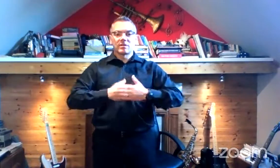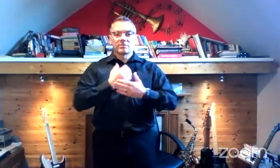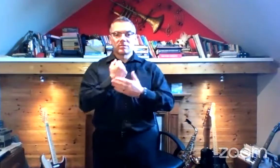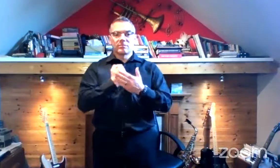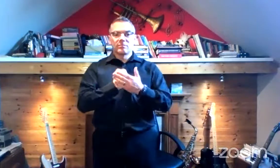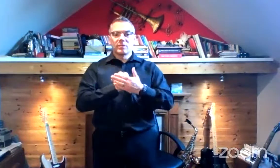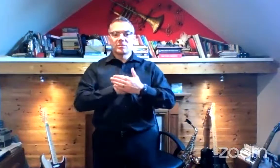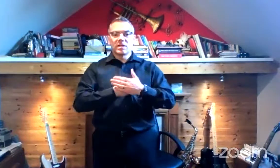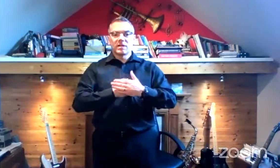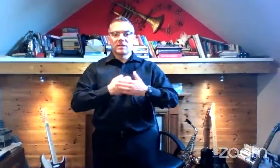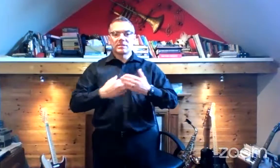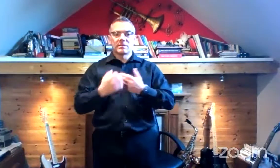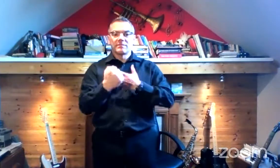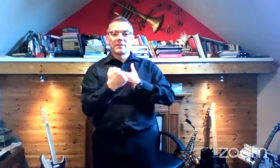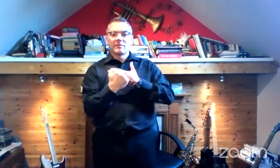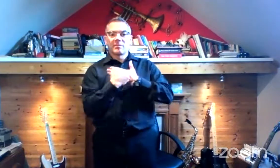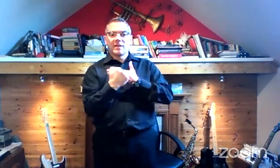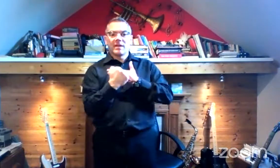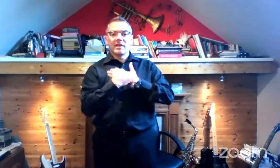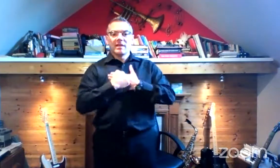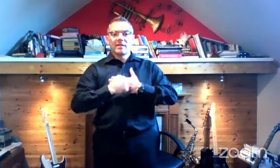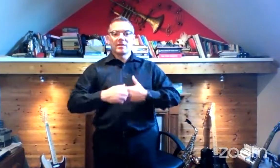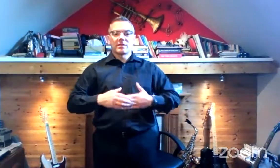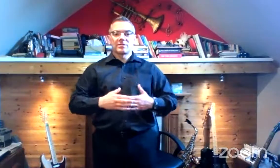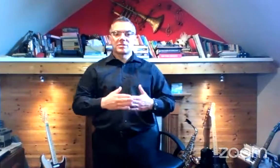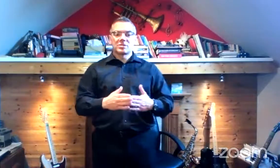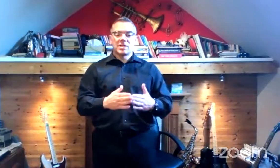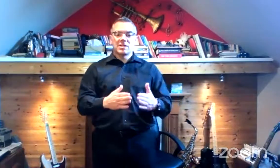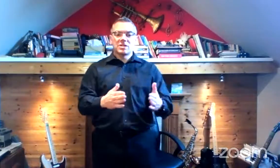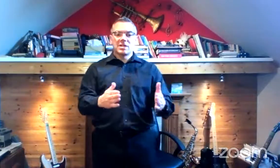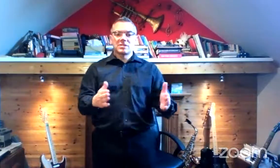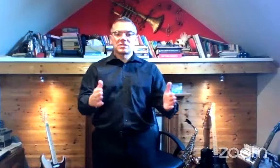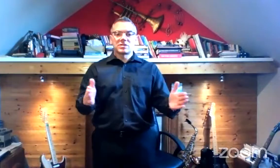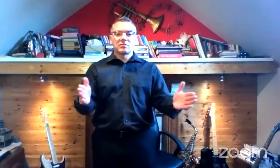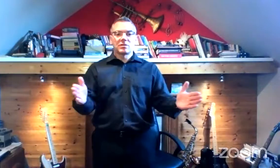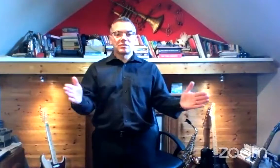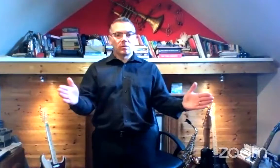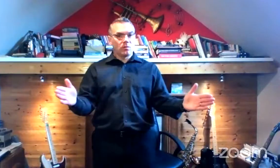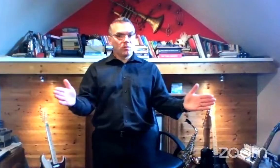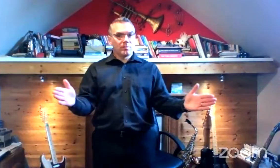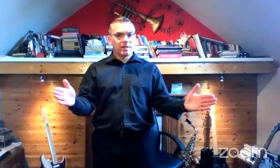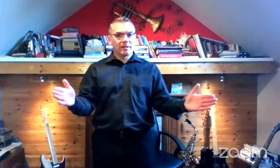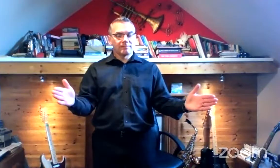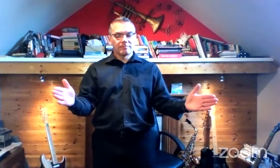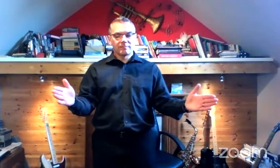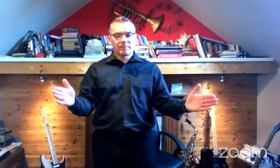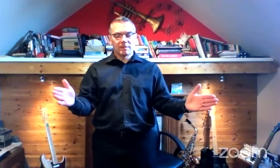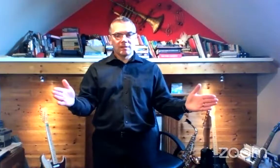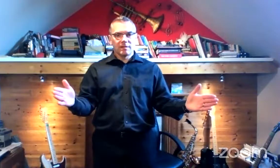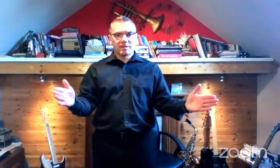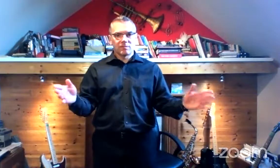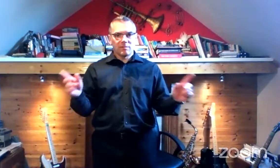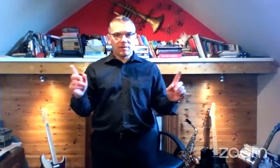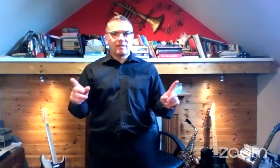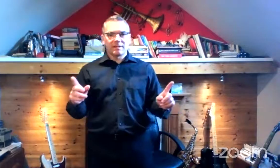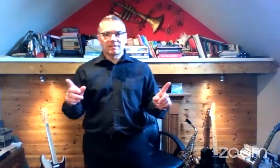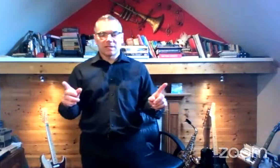going to sort of mutate into, from there, you're going to change into a door opening. Let's rewind that